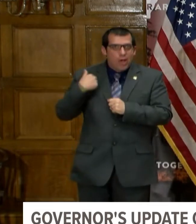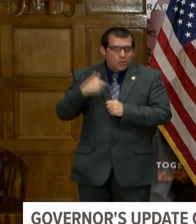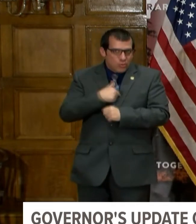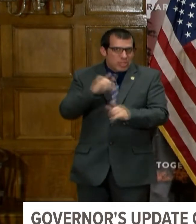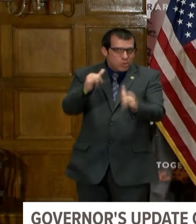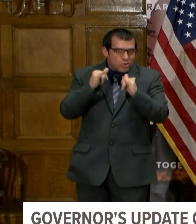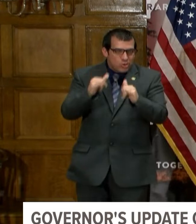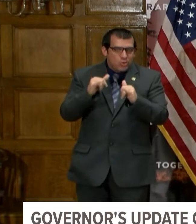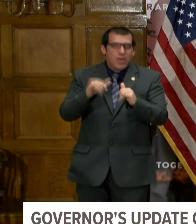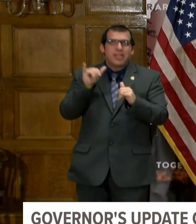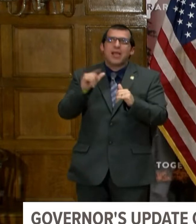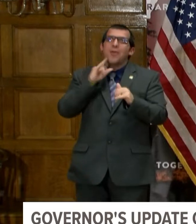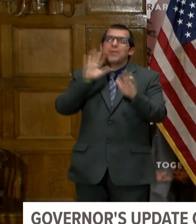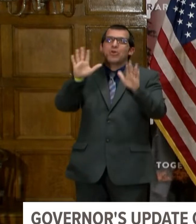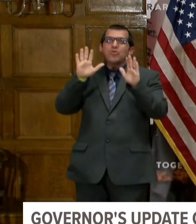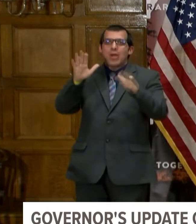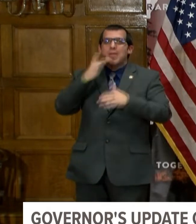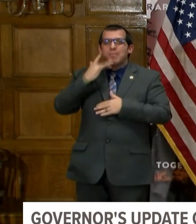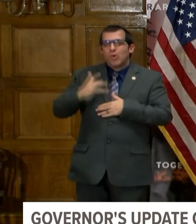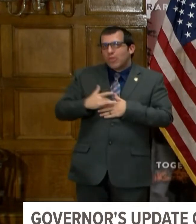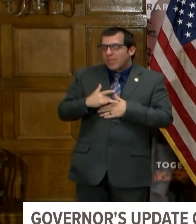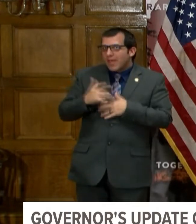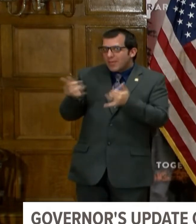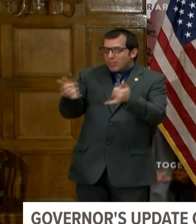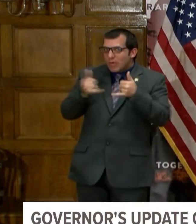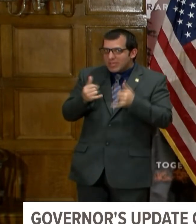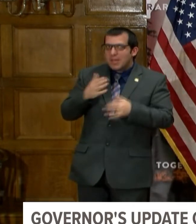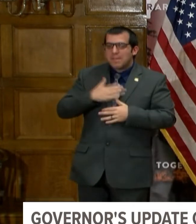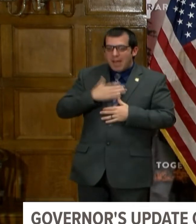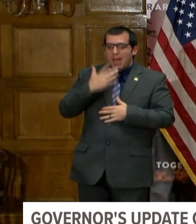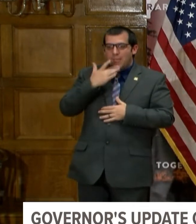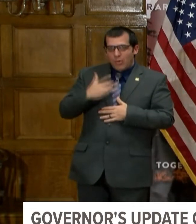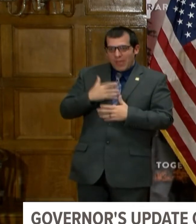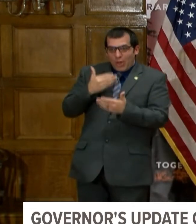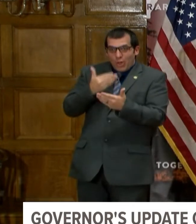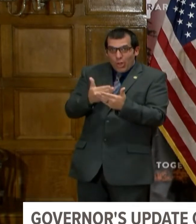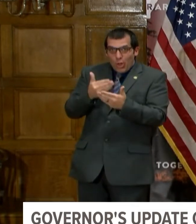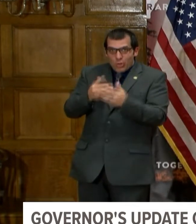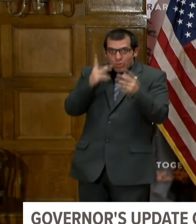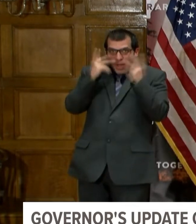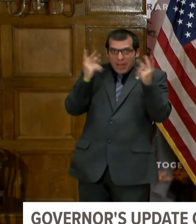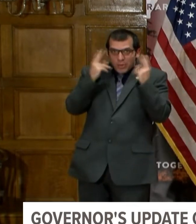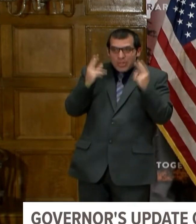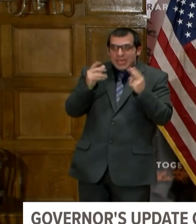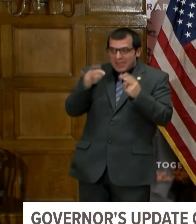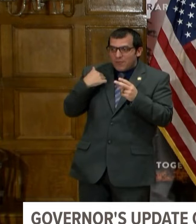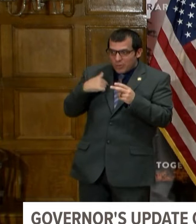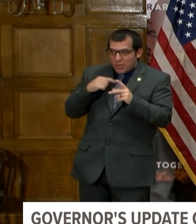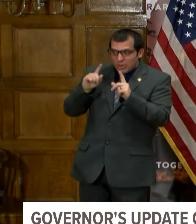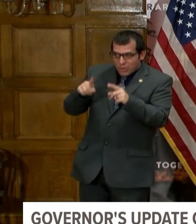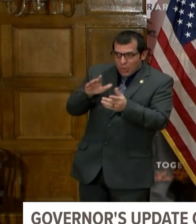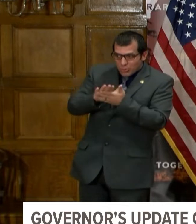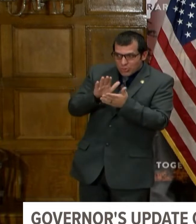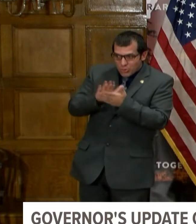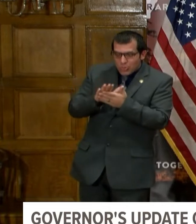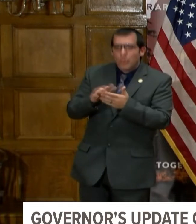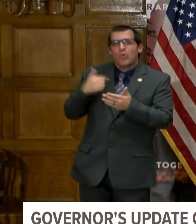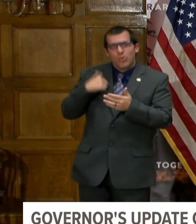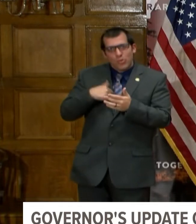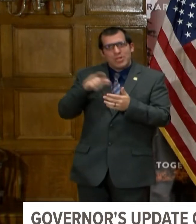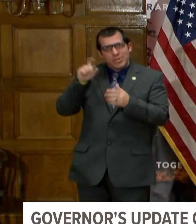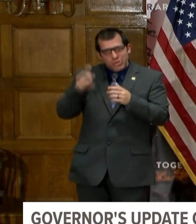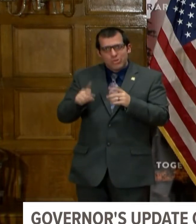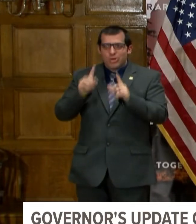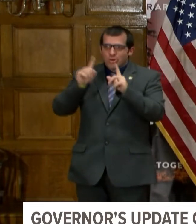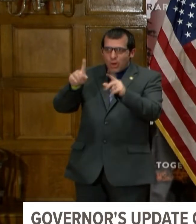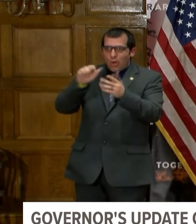would be a great birthday present because my birthday is around Halloween. If we can go to school, then I think we should certainly be able to